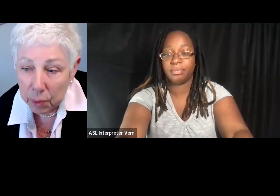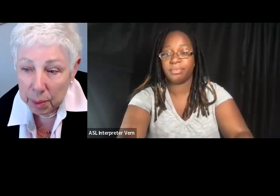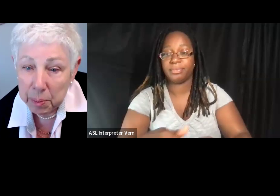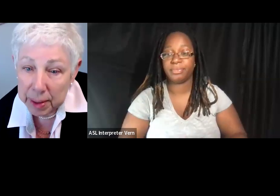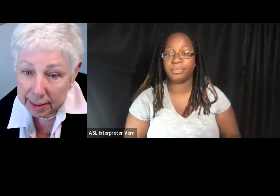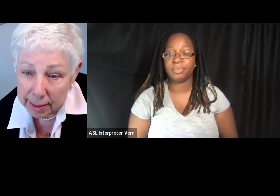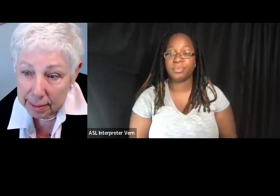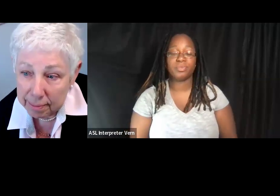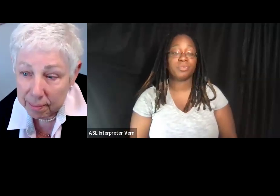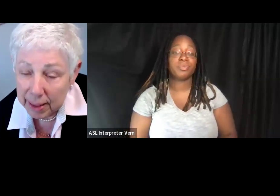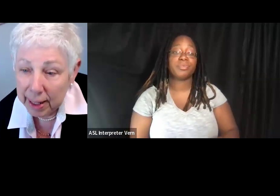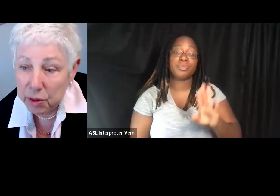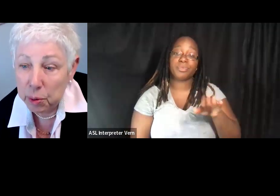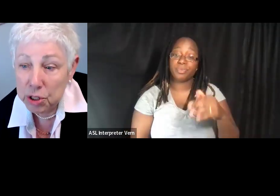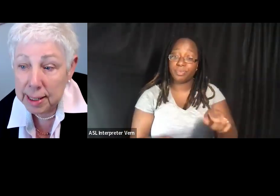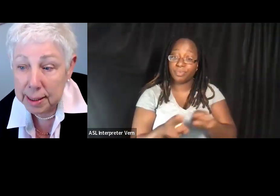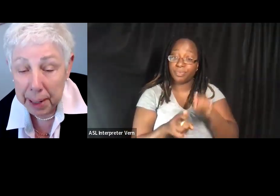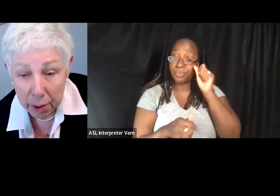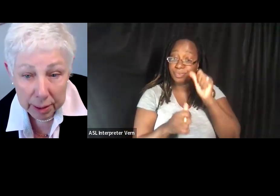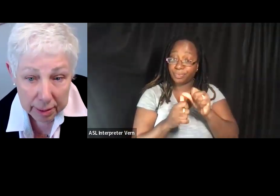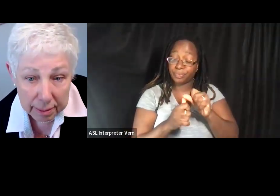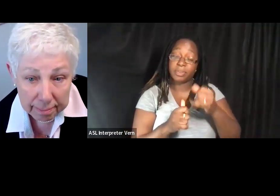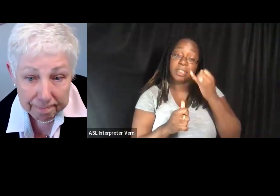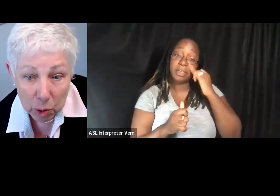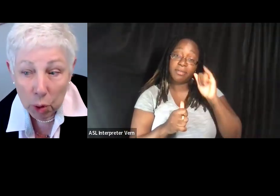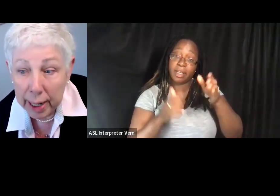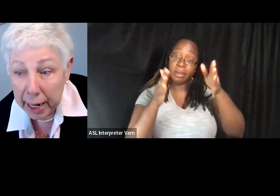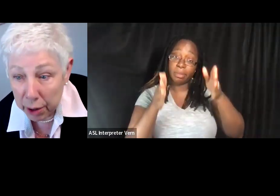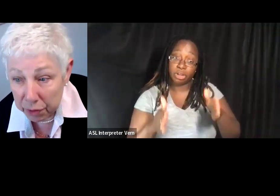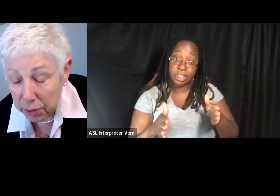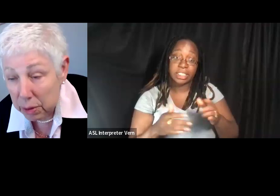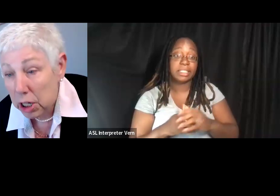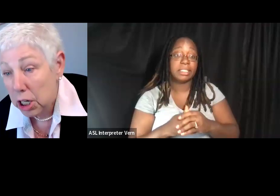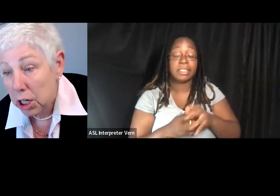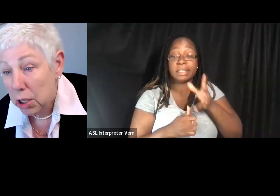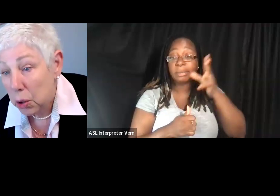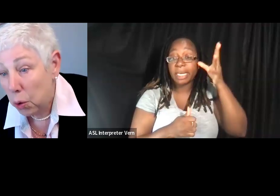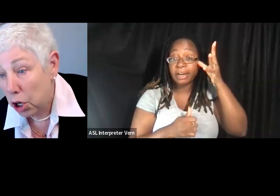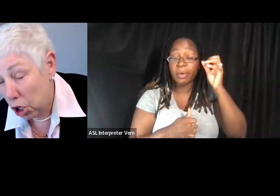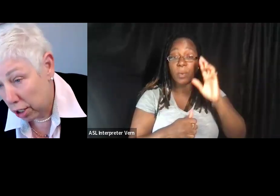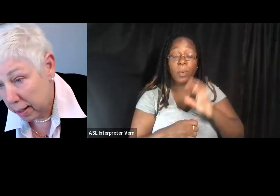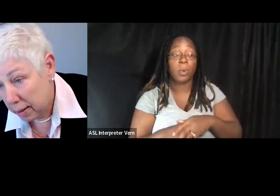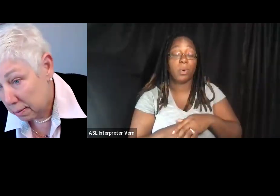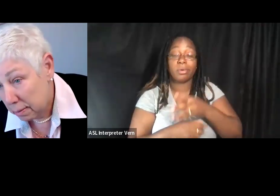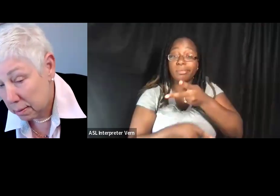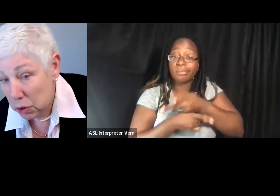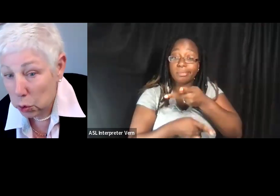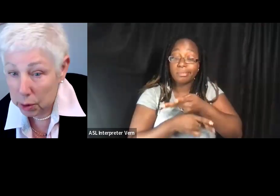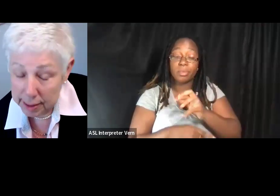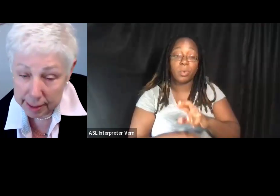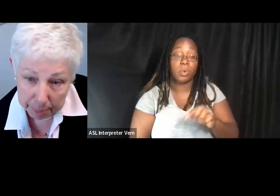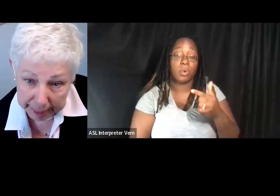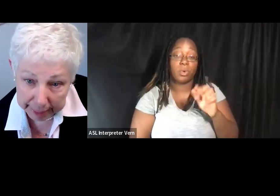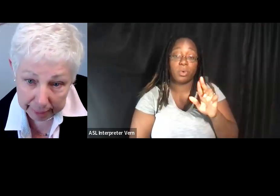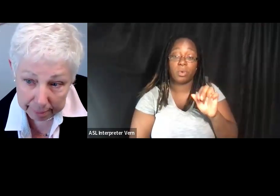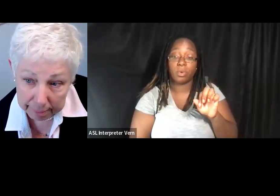So remember this, if the person is a parent or a caregiver or a guardian or